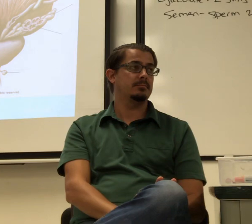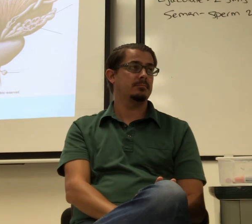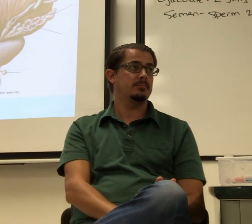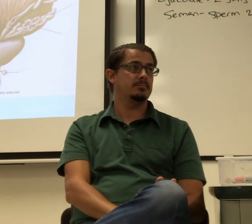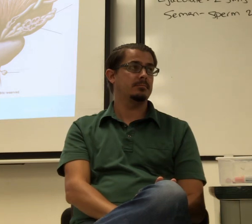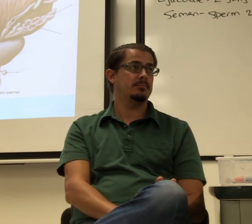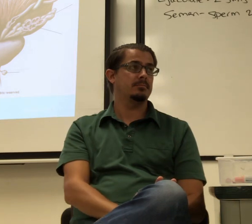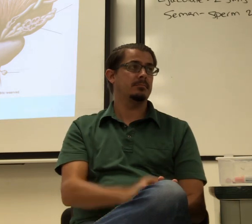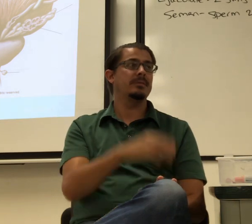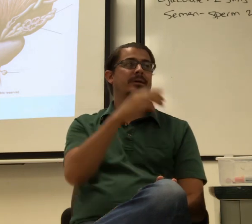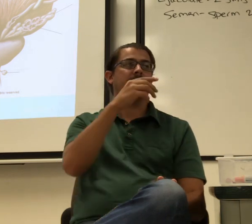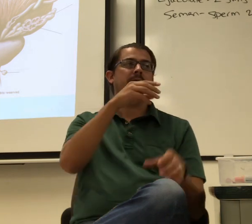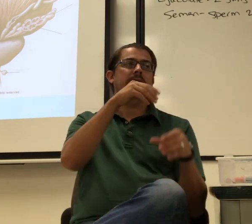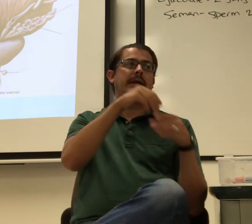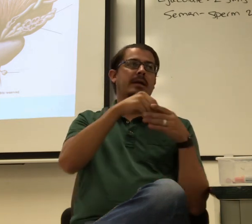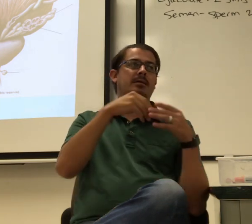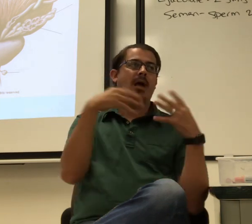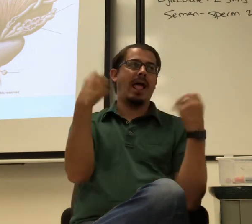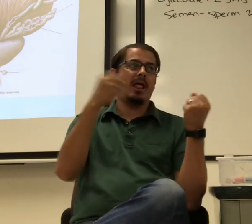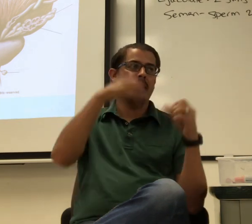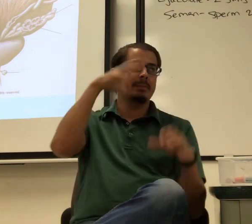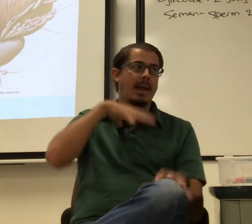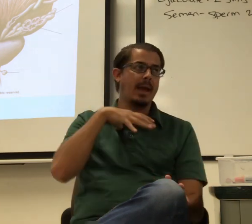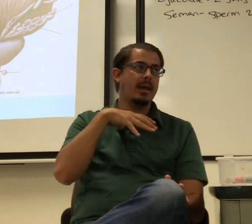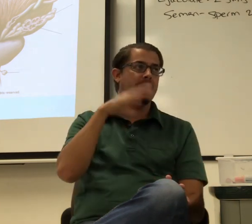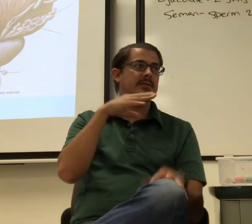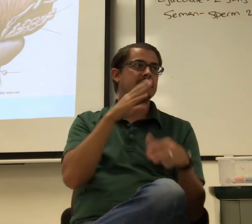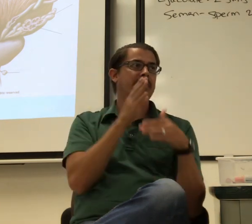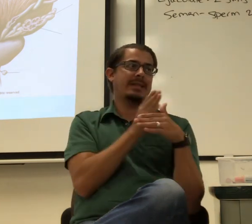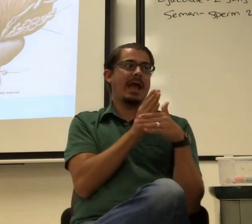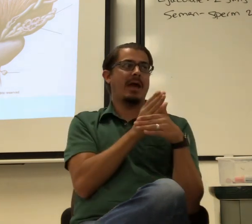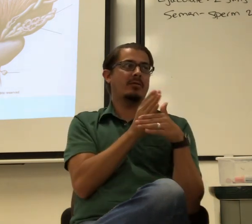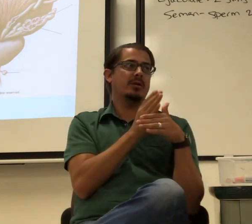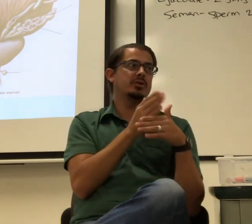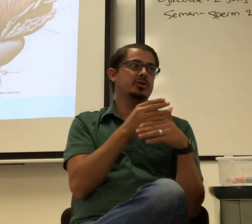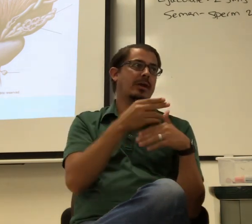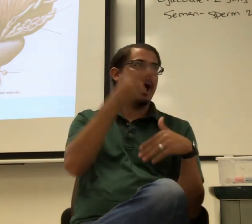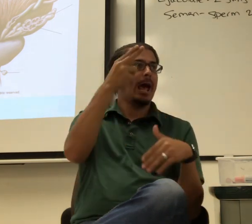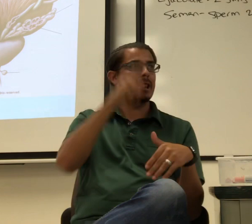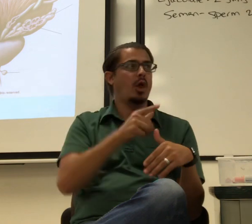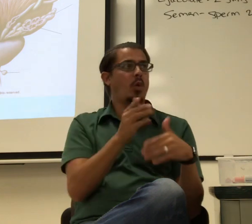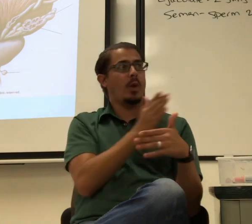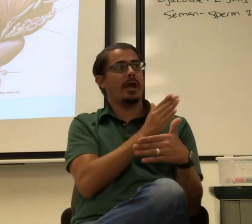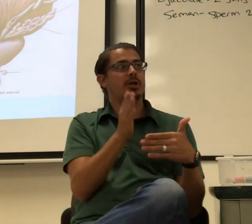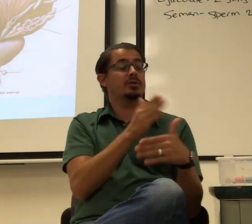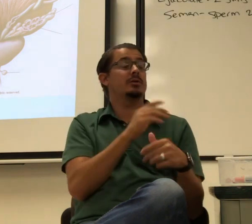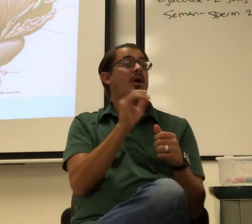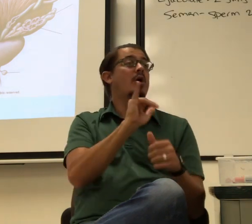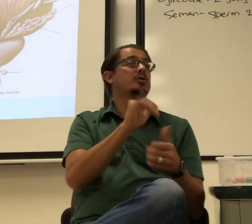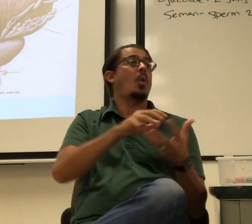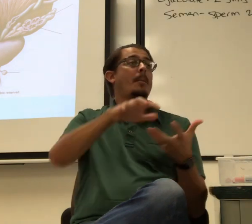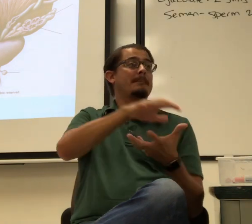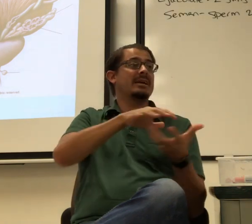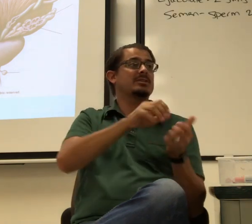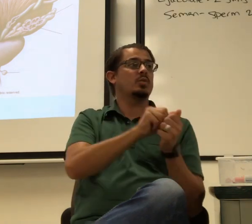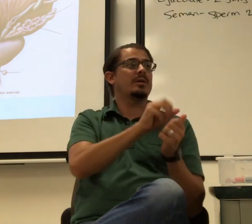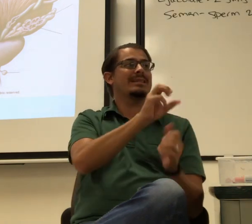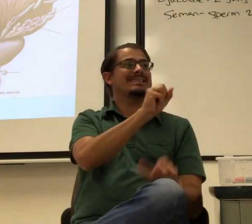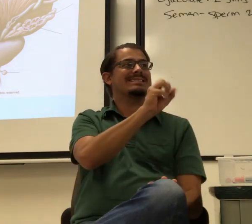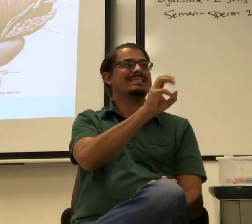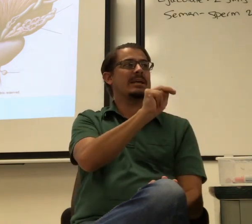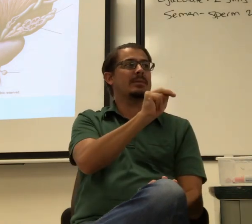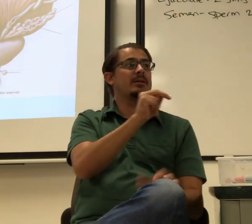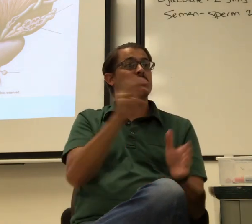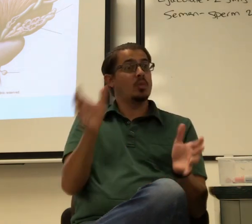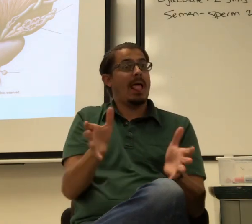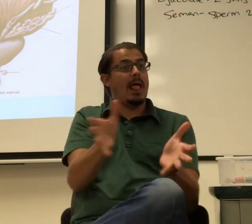Okay, in a fertile man, that's kind of the average high-low normal range. Okay. Now, mixed in with the semen to help the sperm